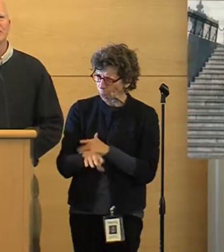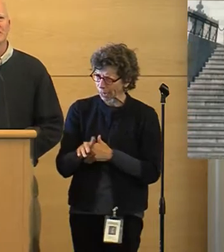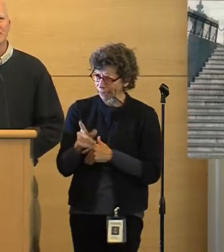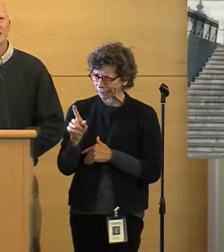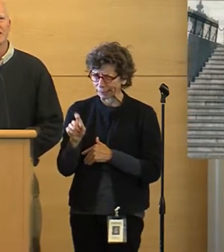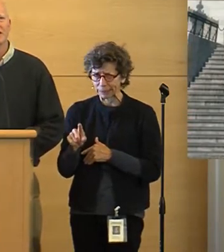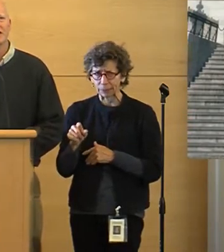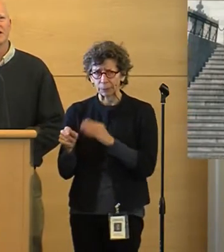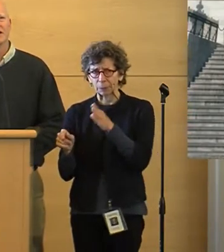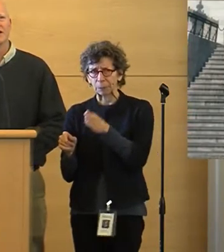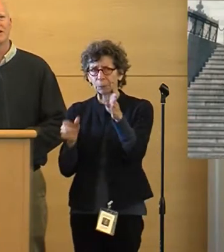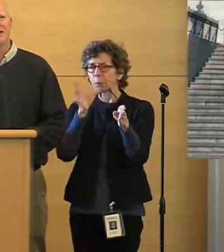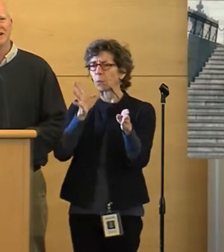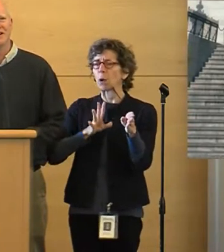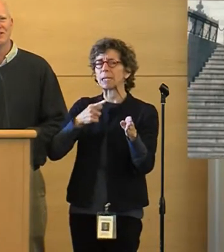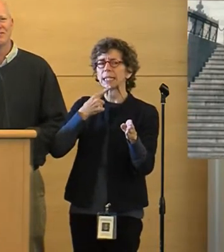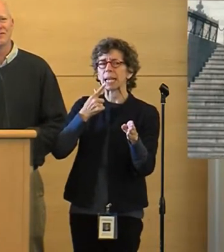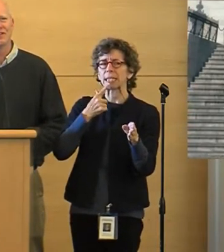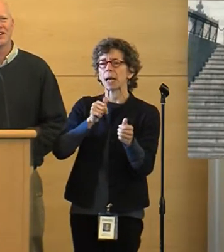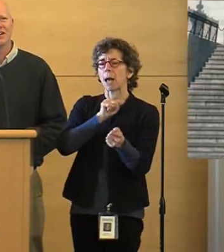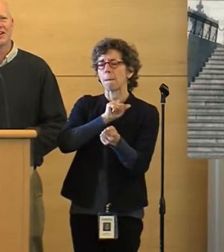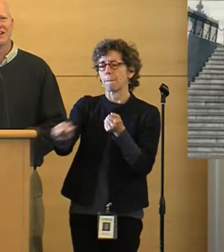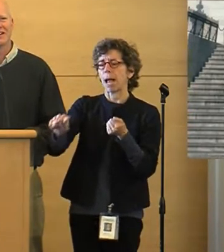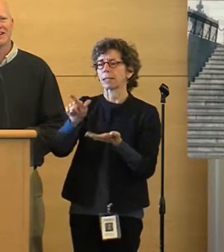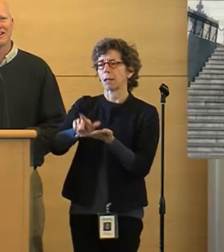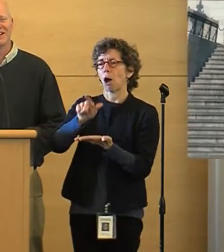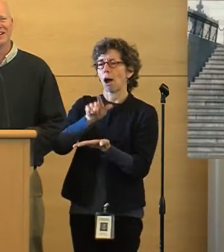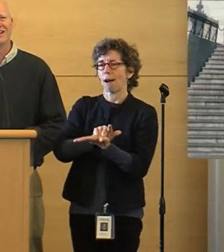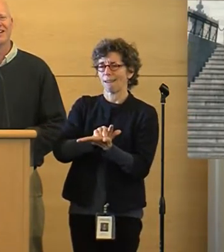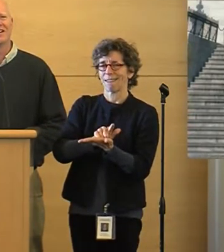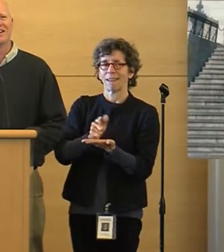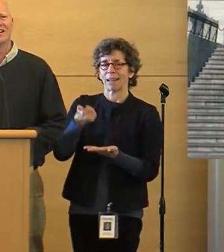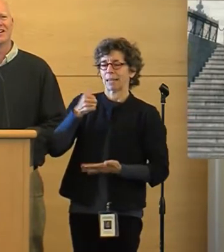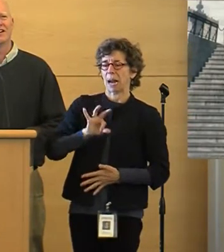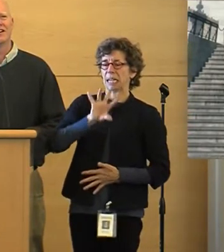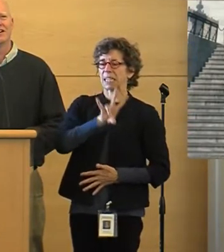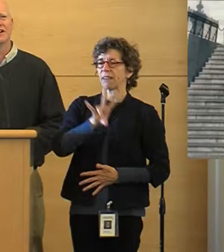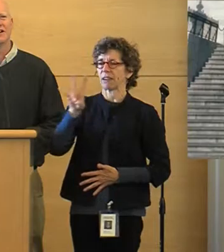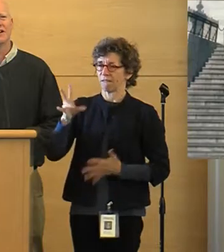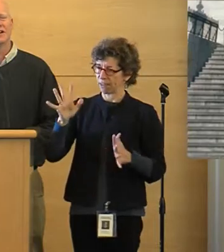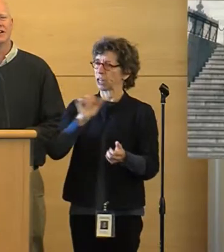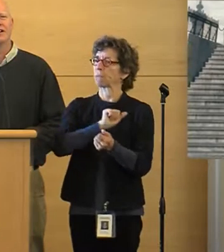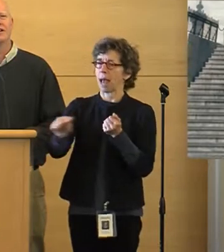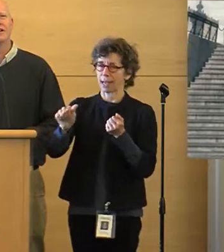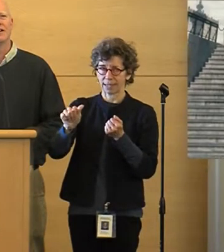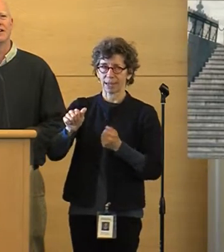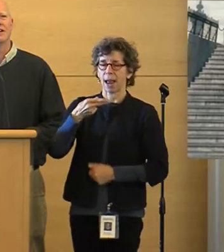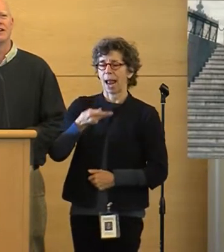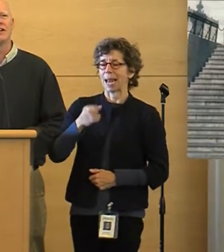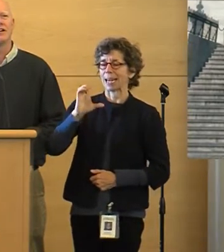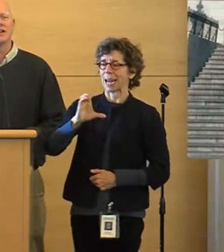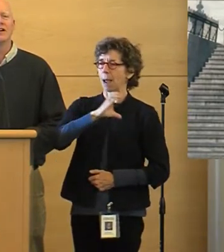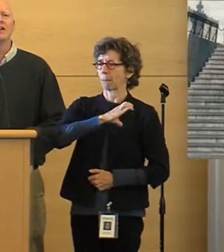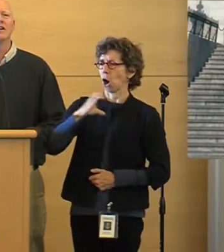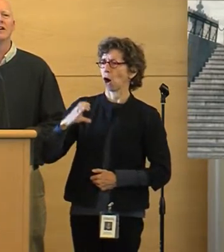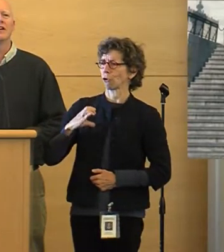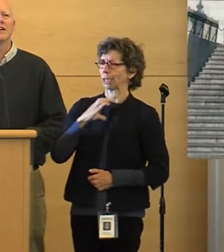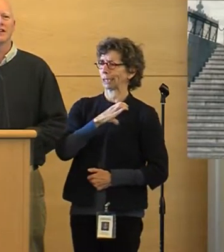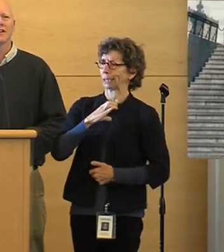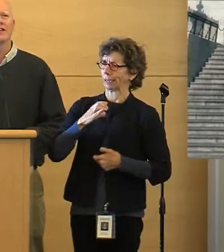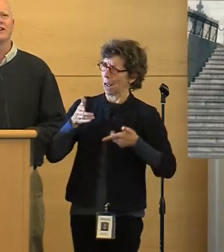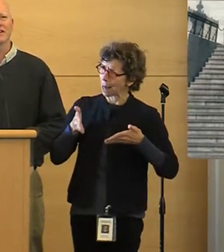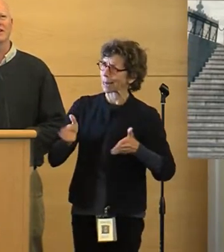going to get inside this building? It's a government building, so you know, we need to get in there to participate in the democratic process.